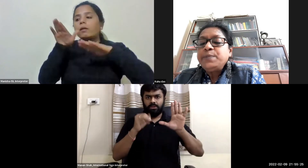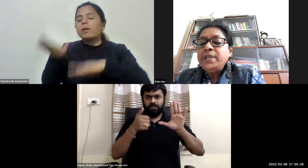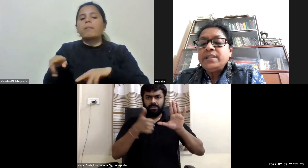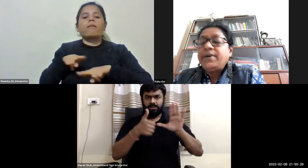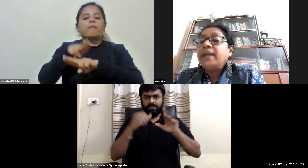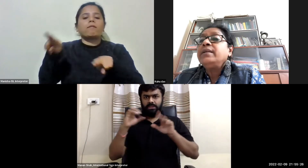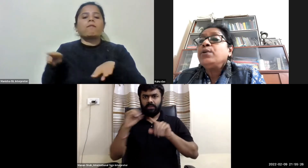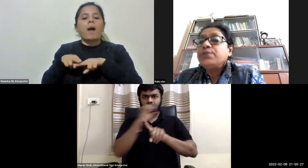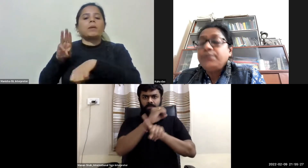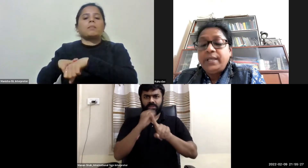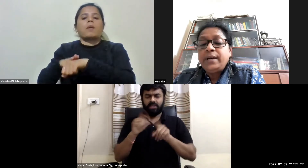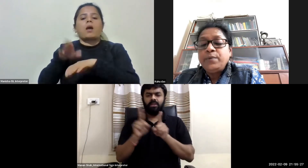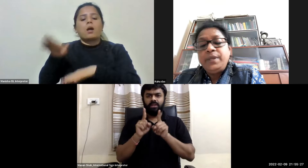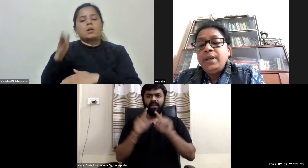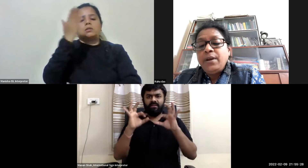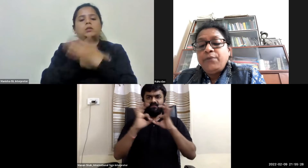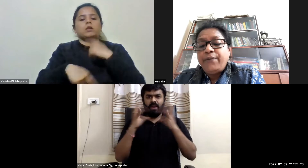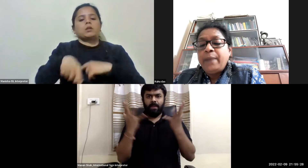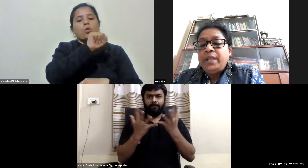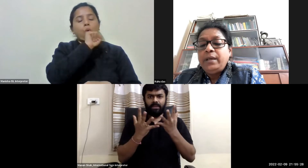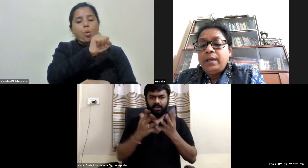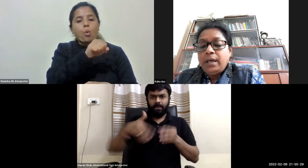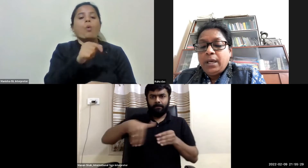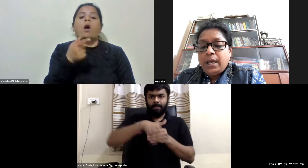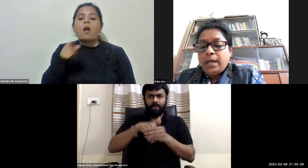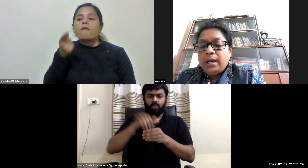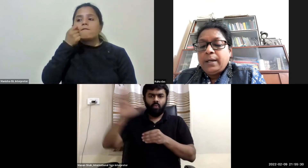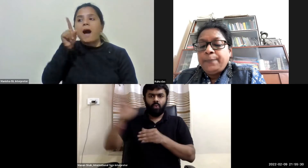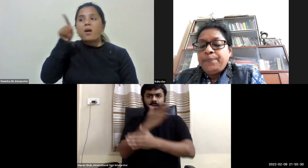And this means a further loss of income of the family.